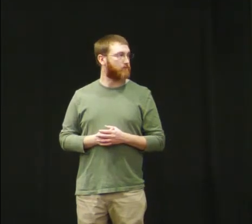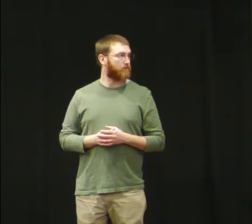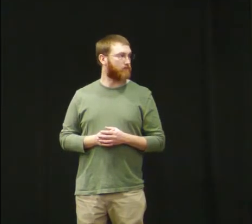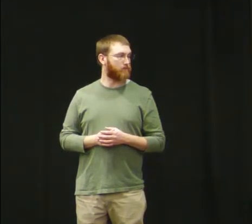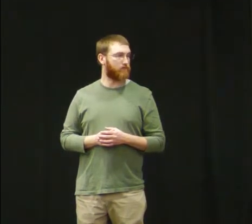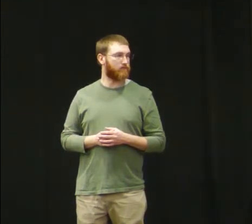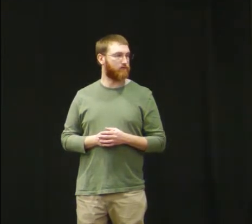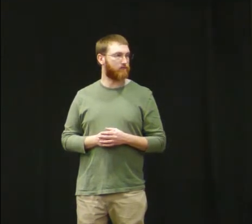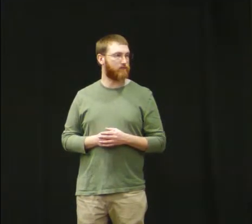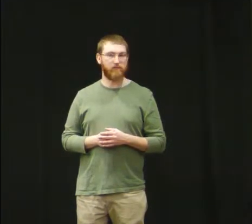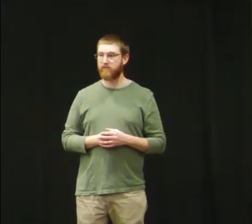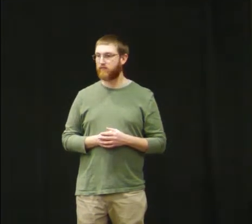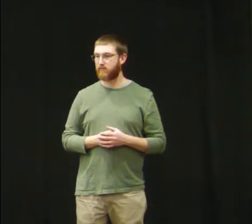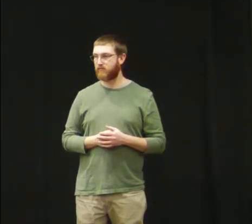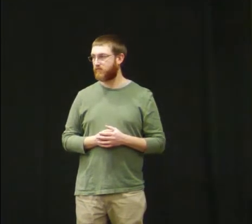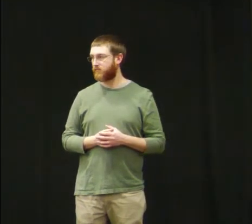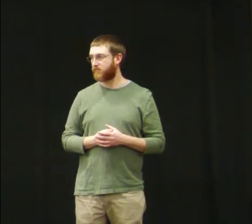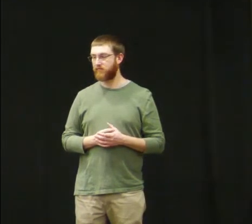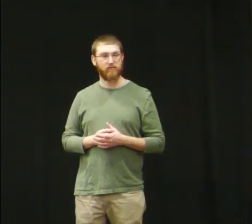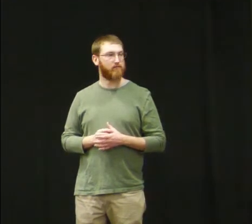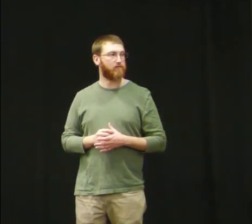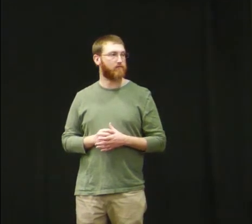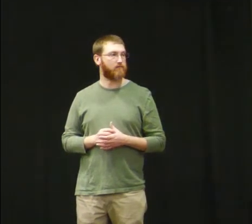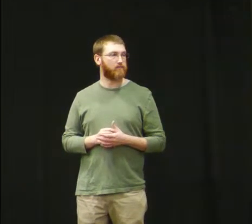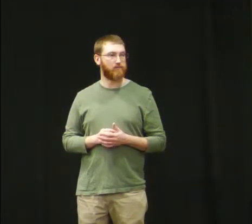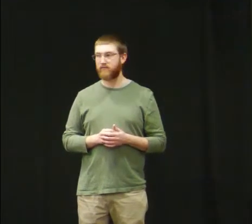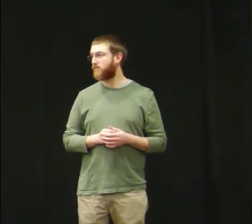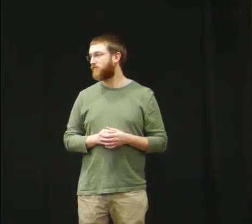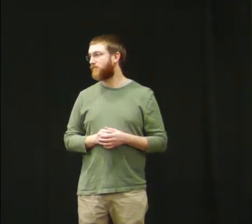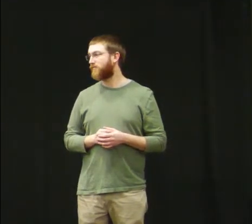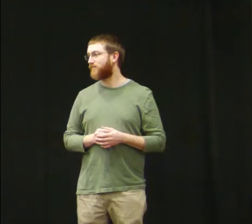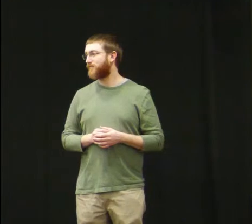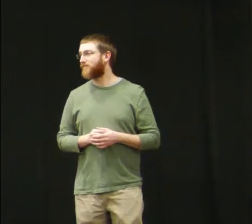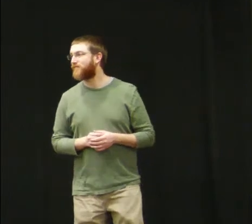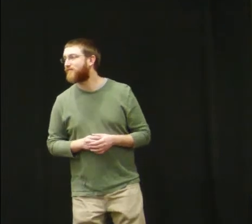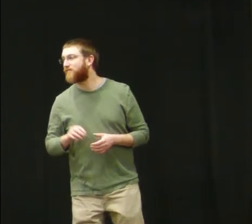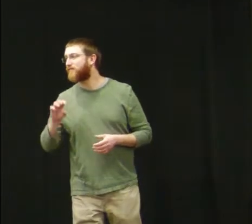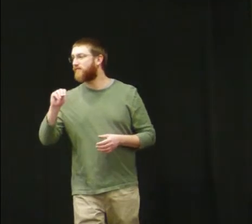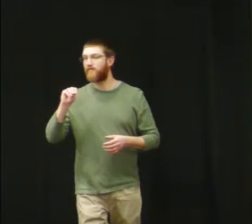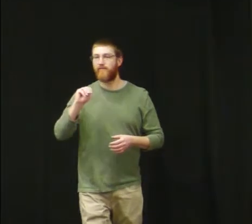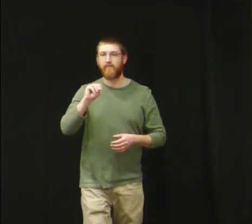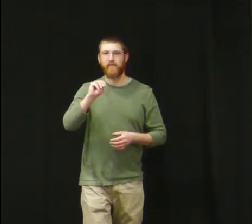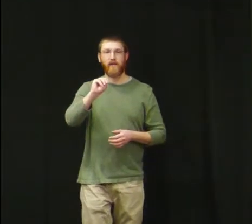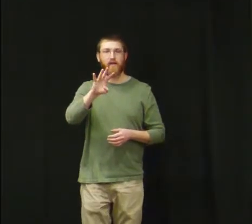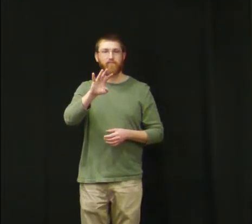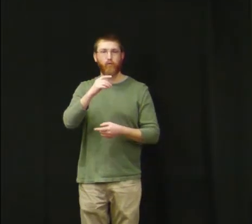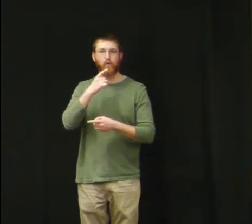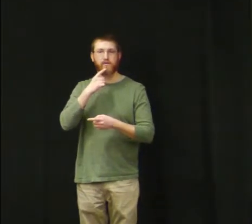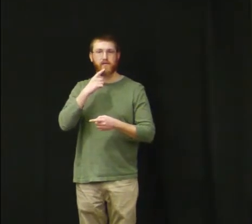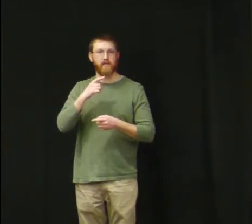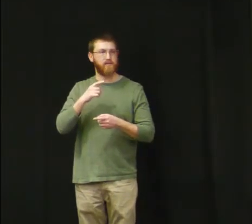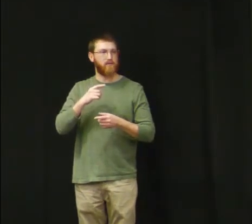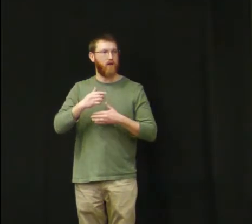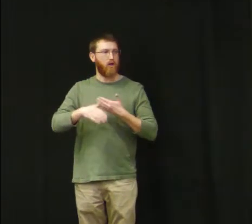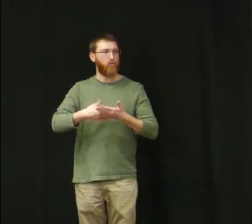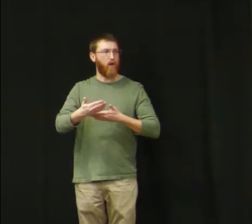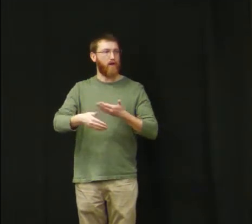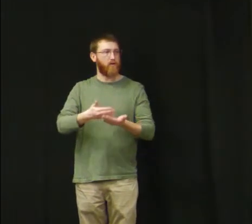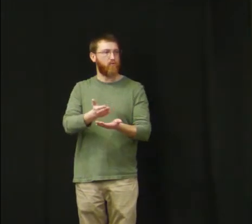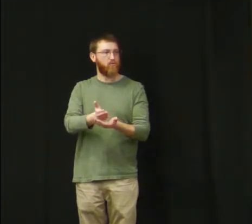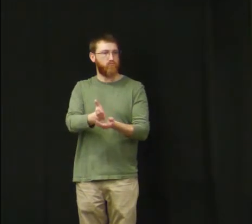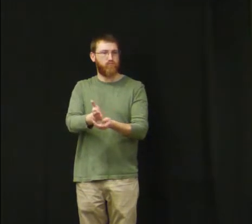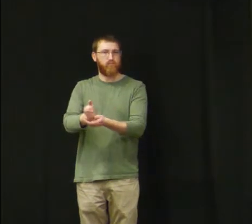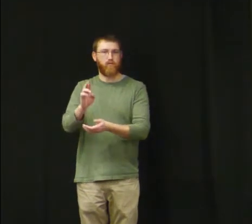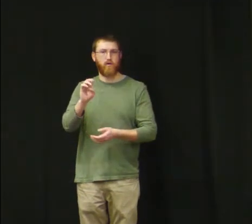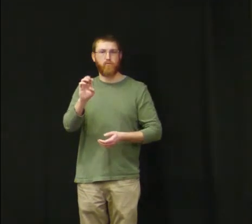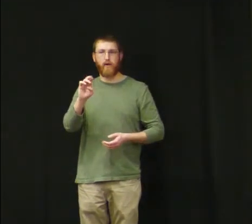I'll pick you. Running records, okay.